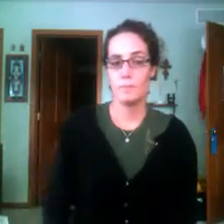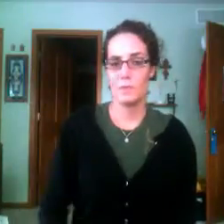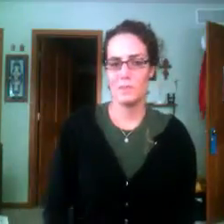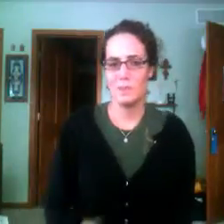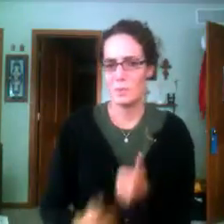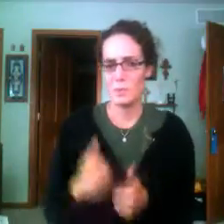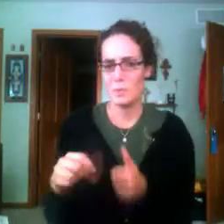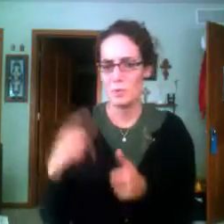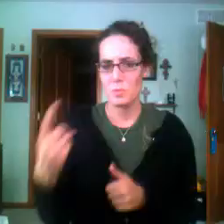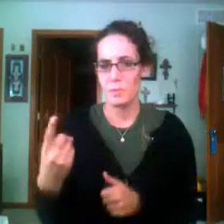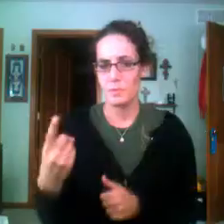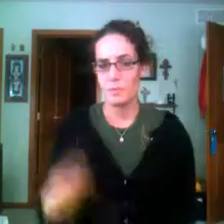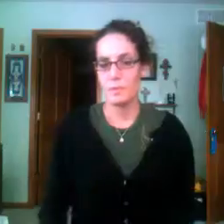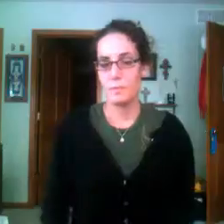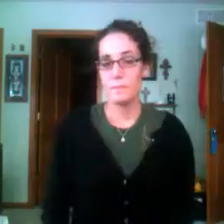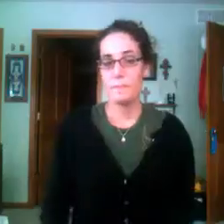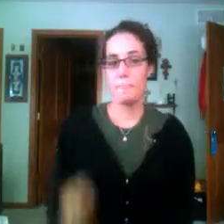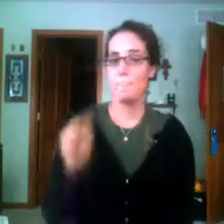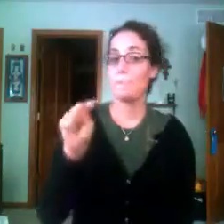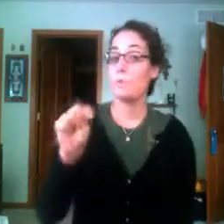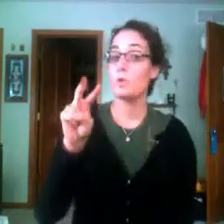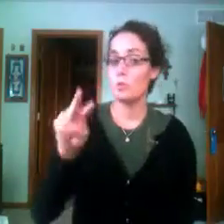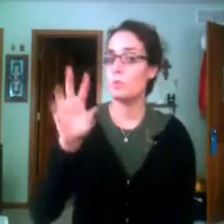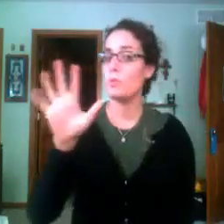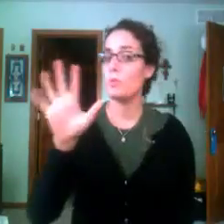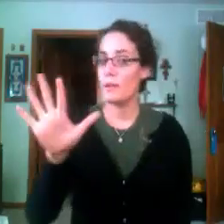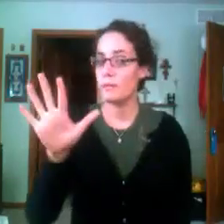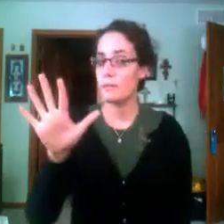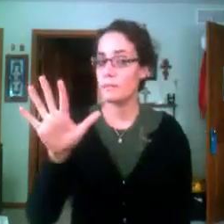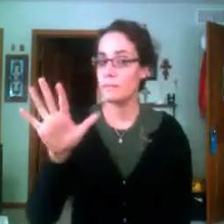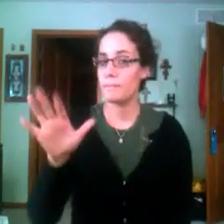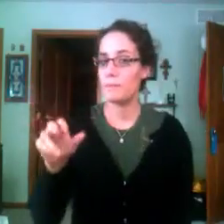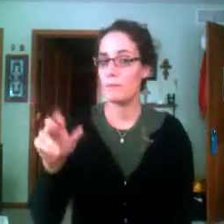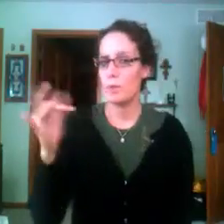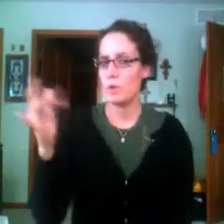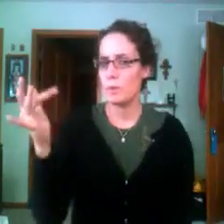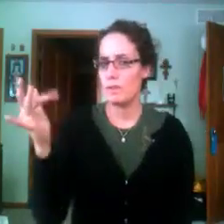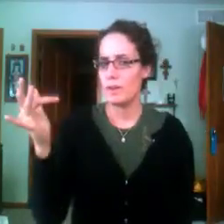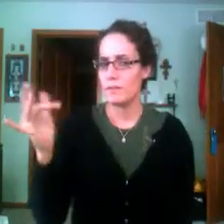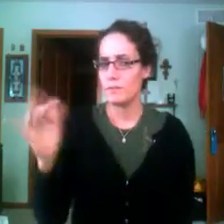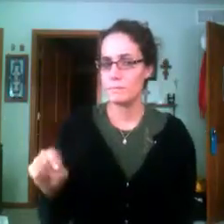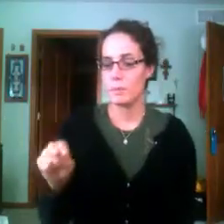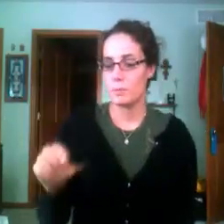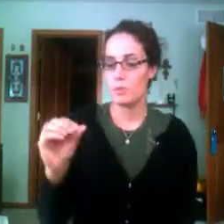let's say 0.25 for a quarter, 0.01,